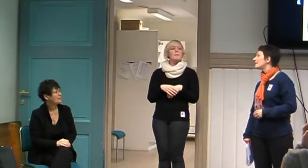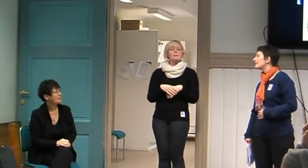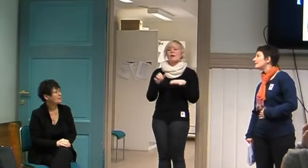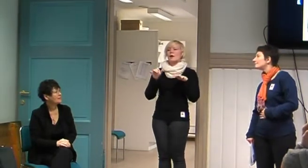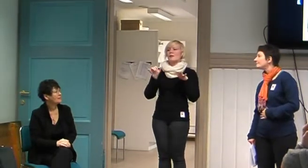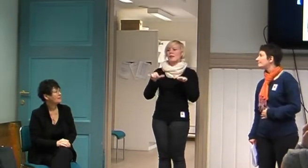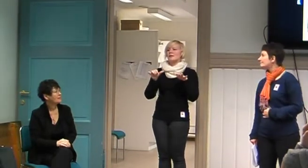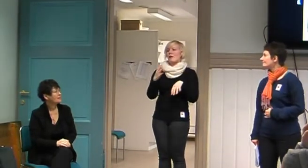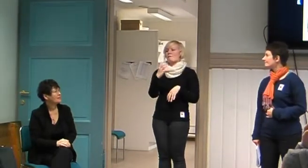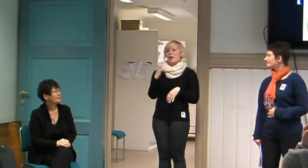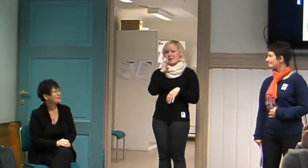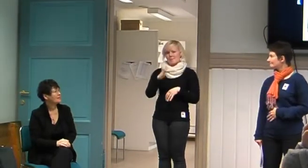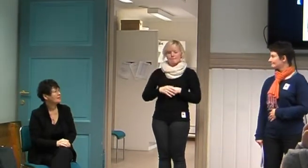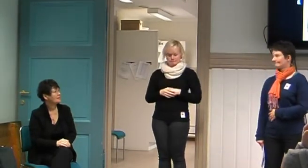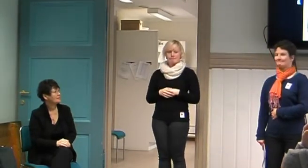1649.